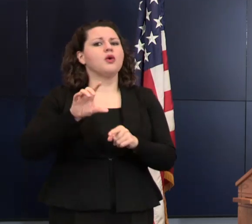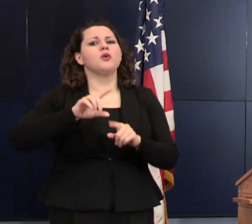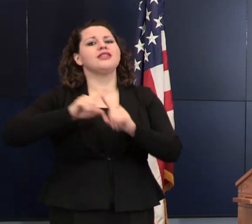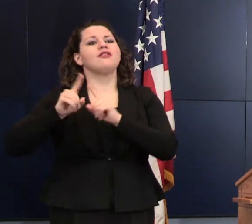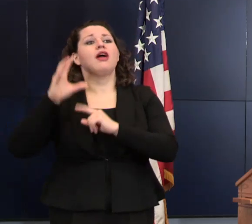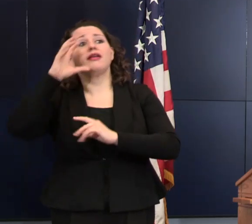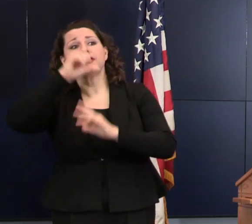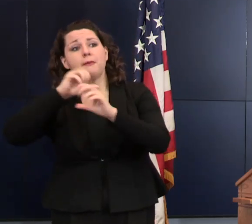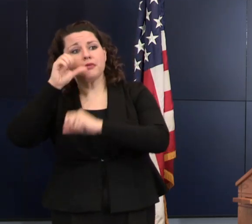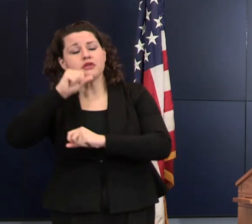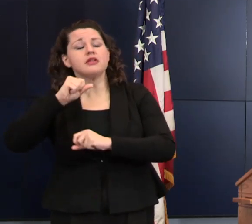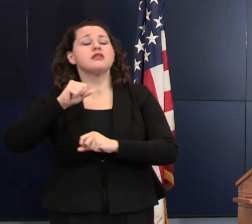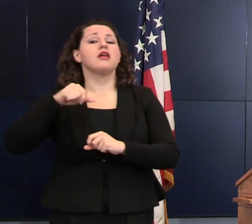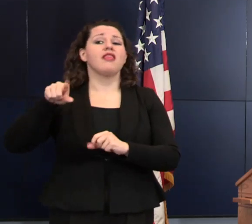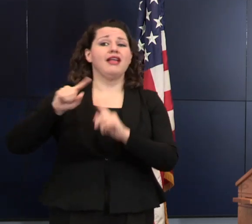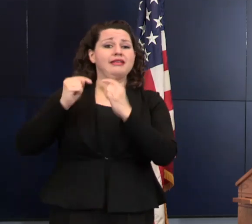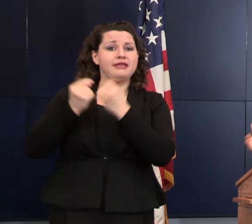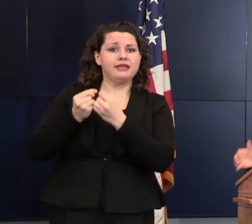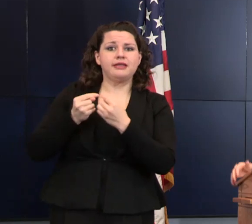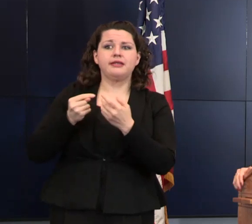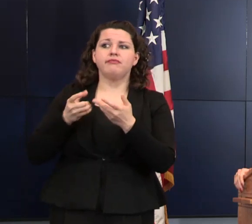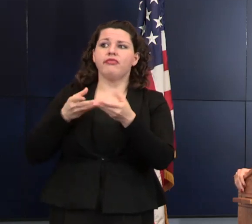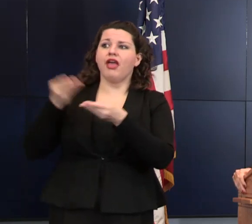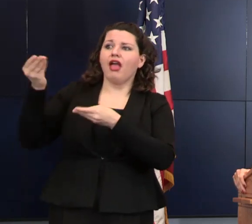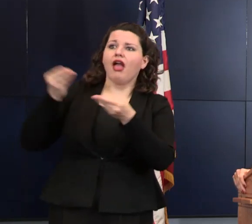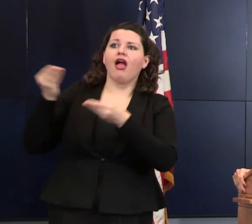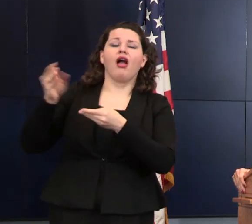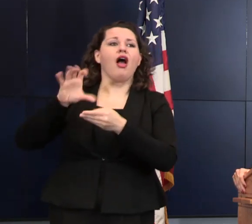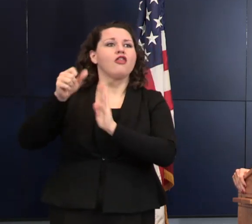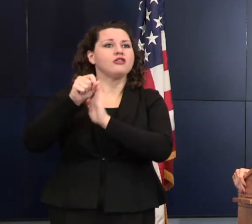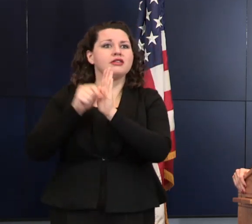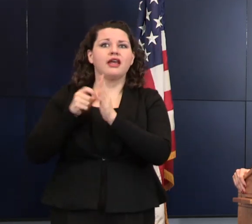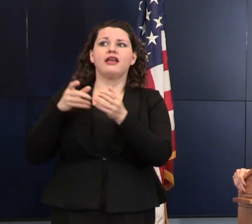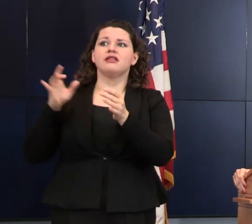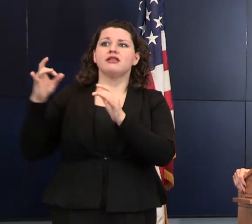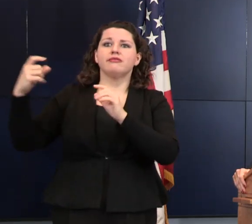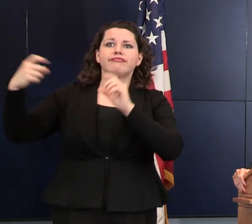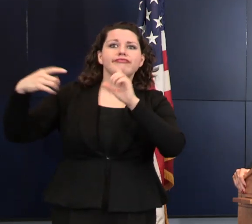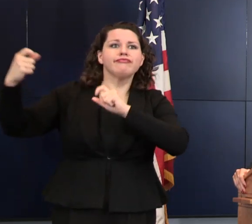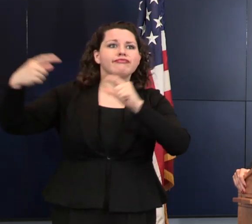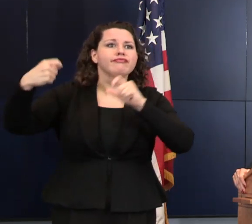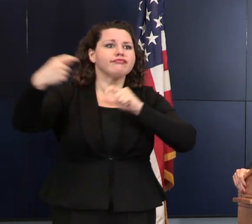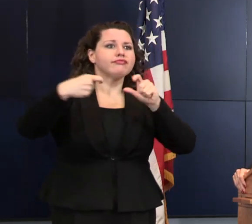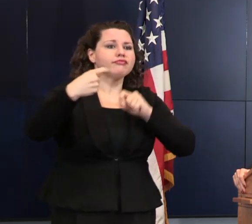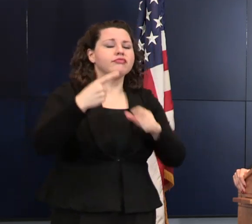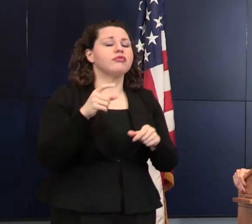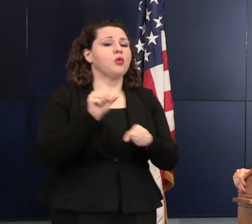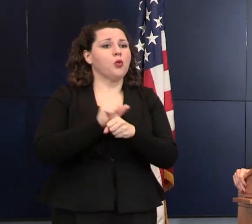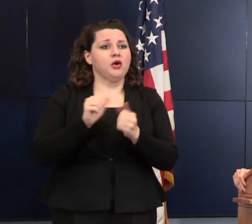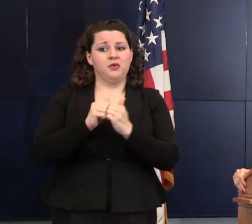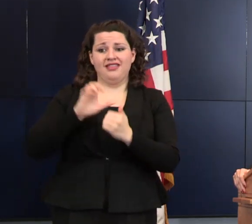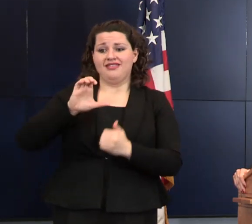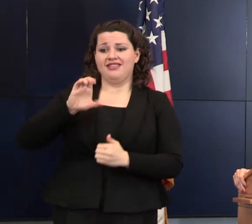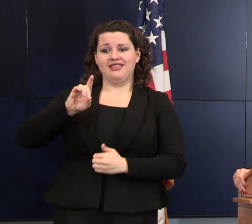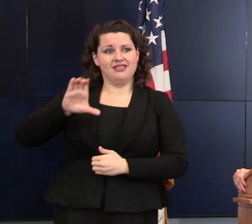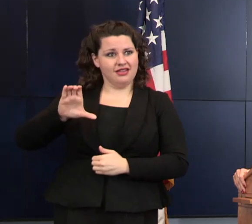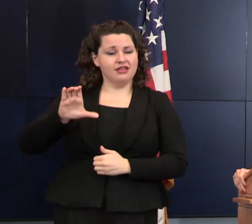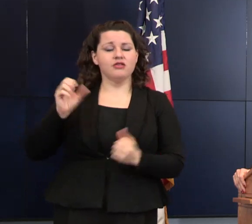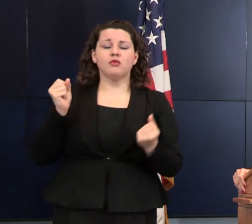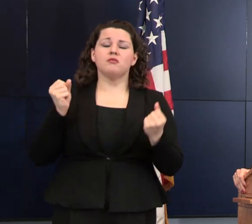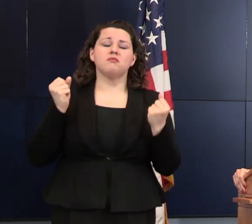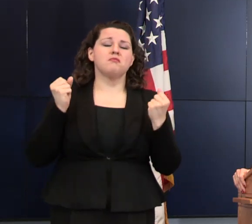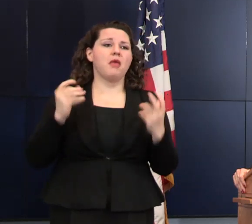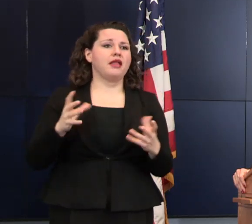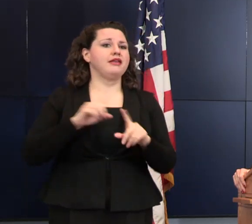assumptions. The epidemiologist team talks to epidemiologists in other states all across the country. They're working with the CDC. So, there's a lot